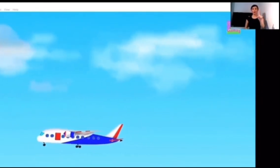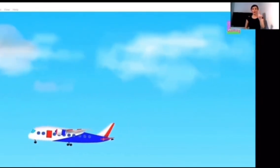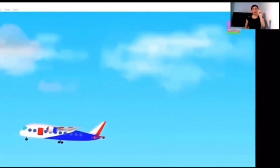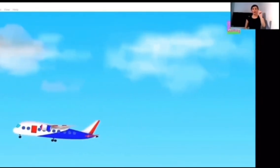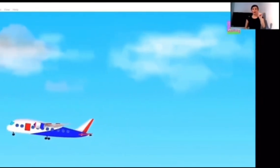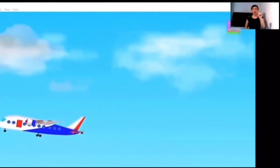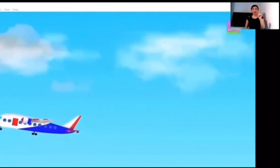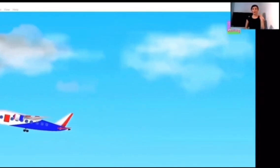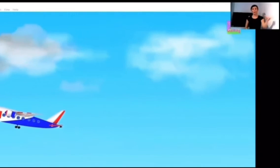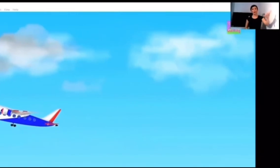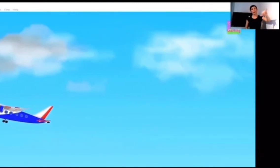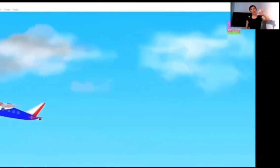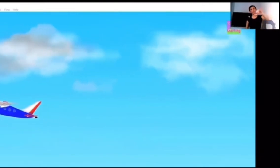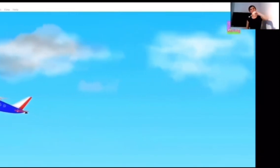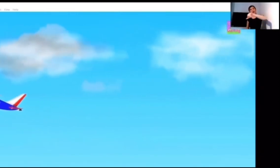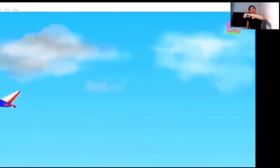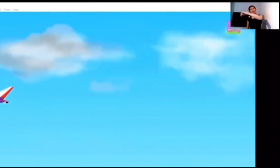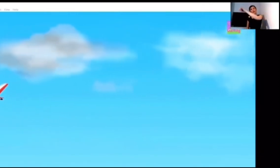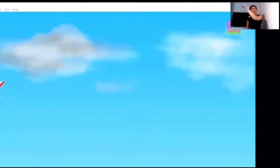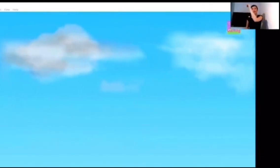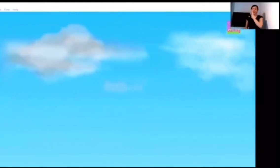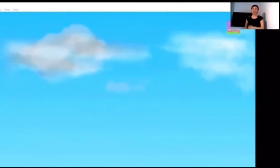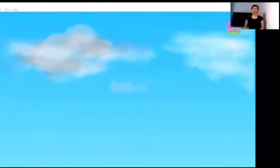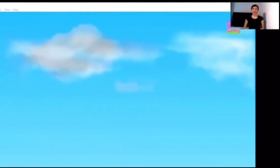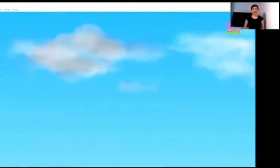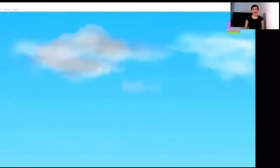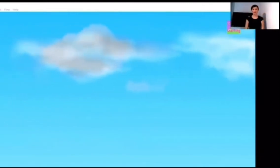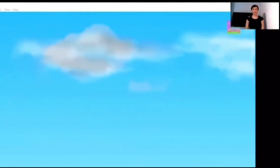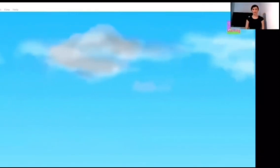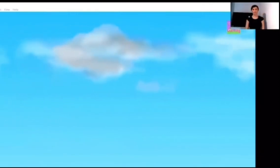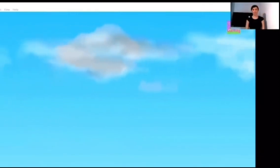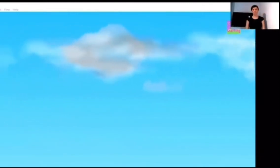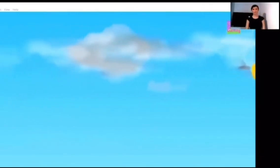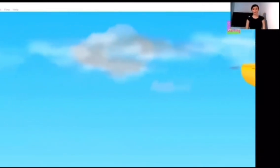little aeroplane flying high.